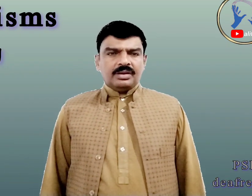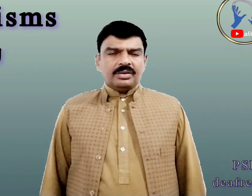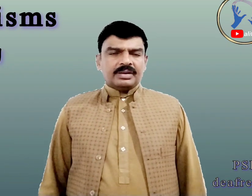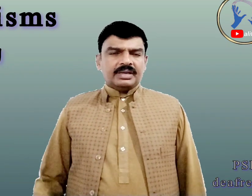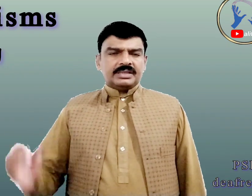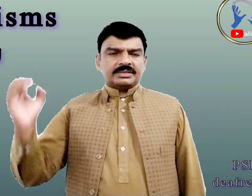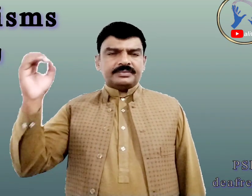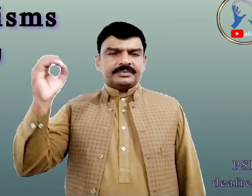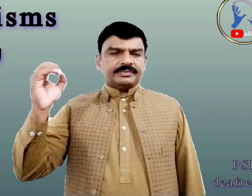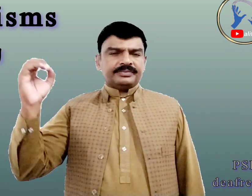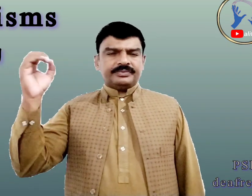organism,